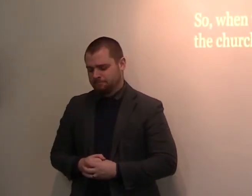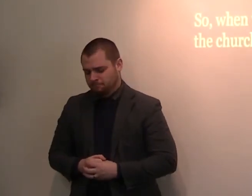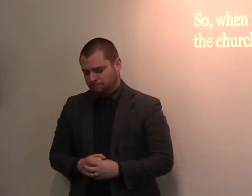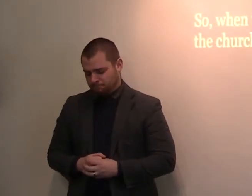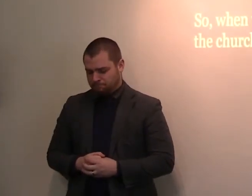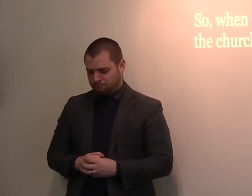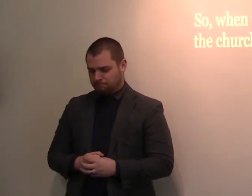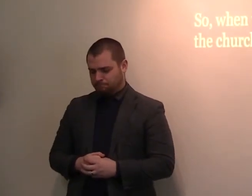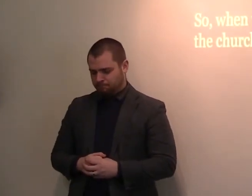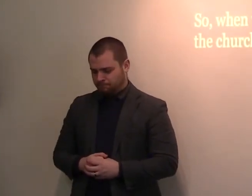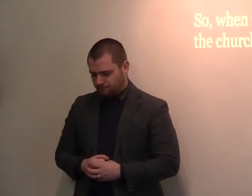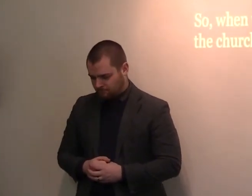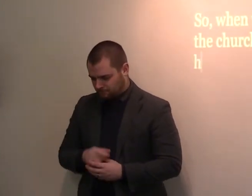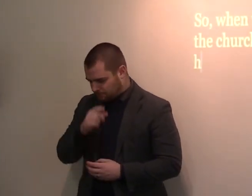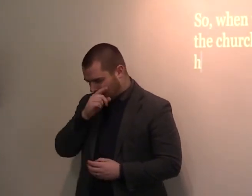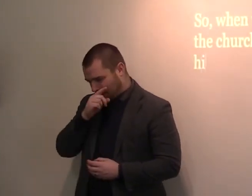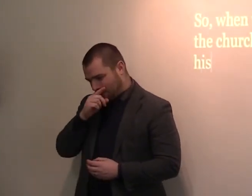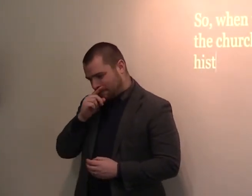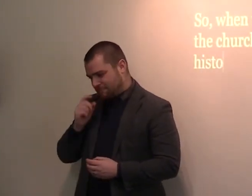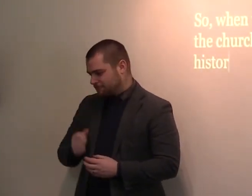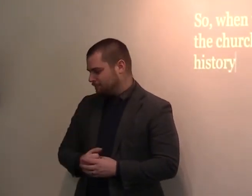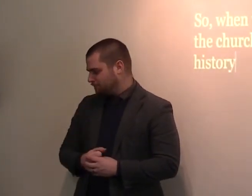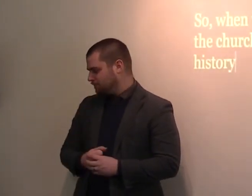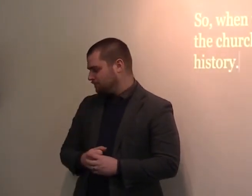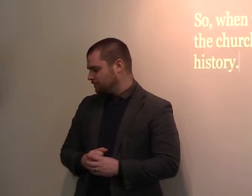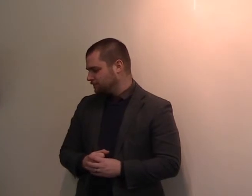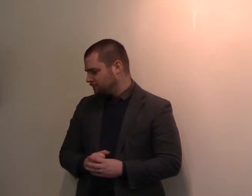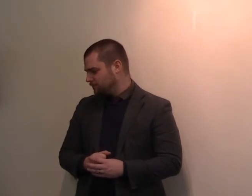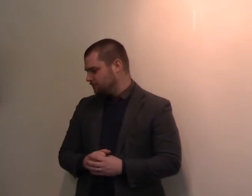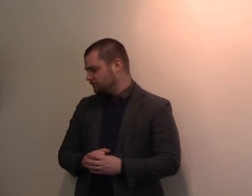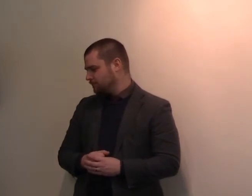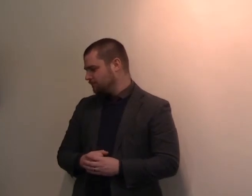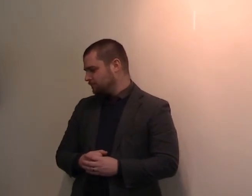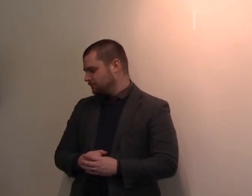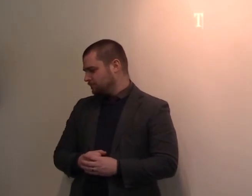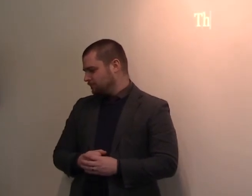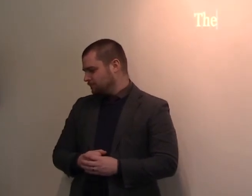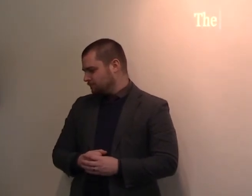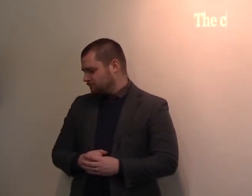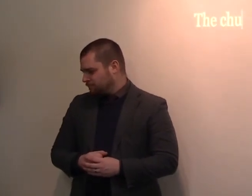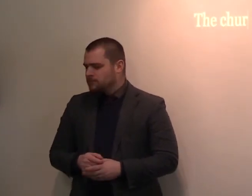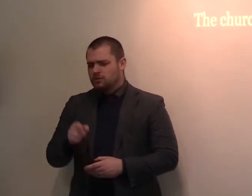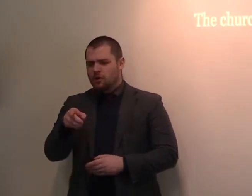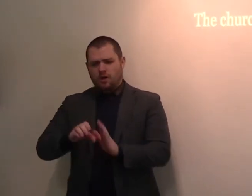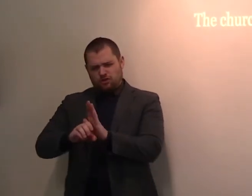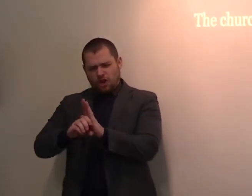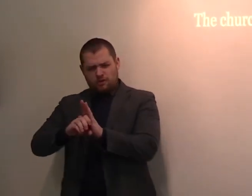we will explain more on that, apart from a few faithful members in the Church of Sardis, the church